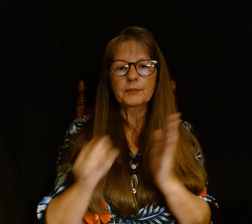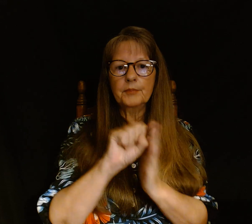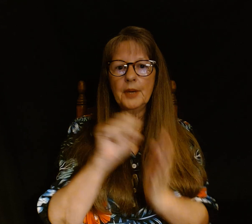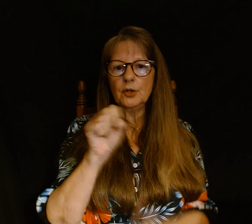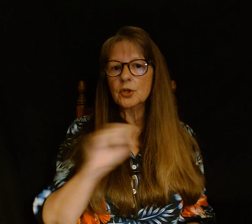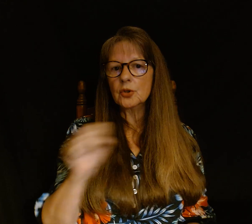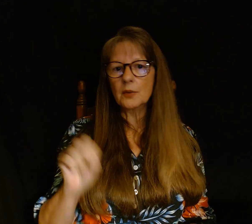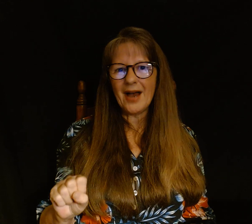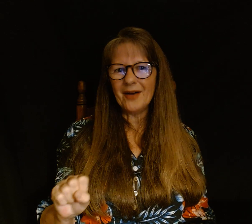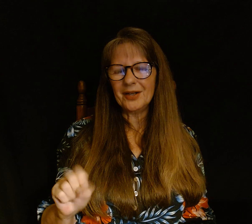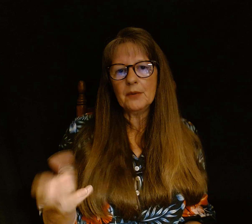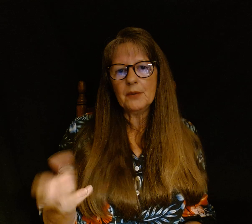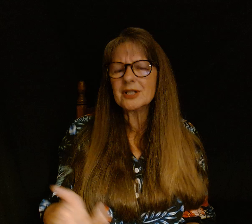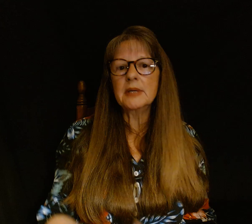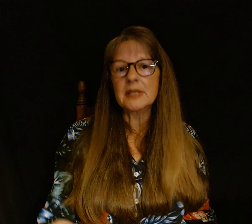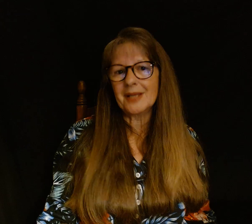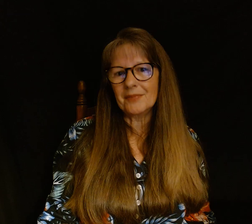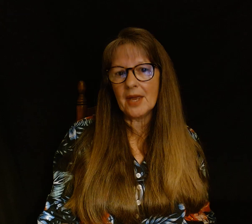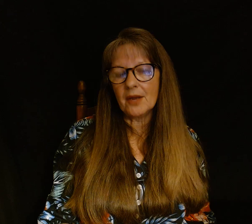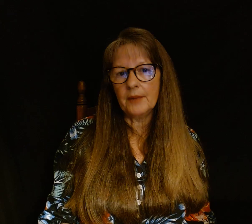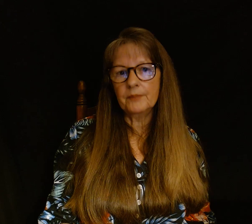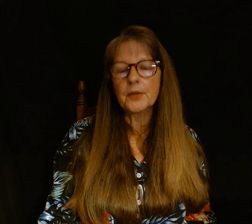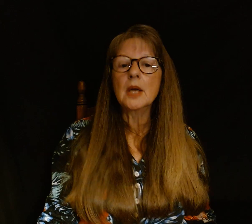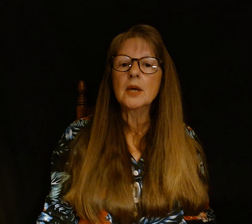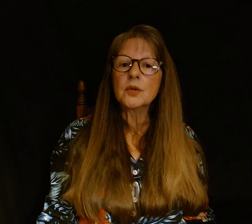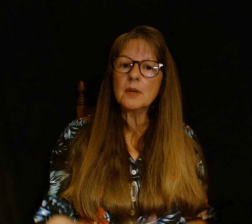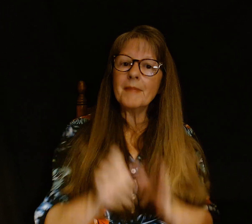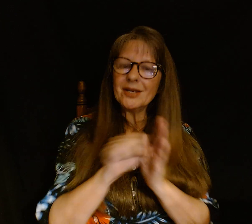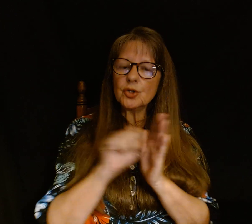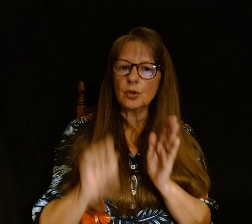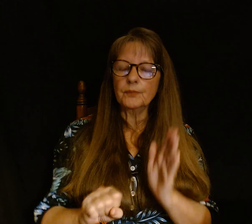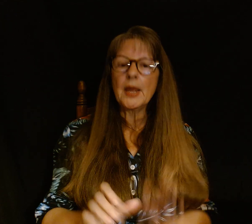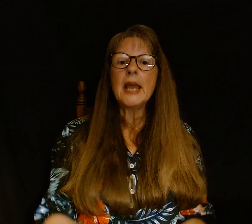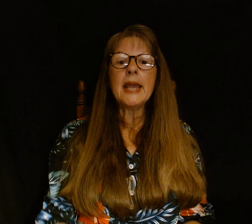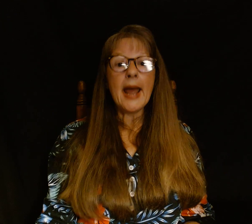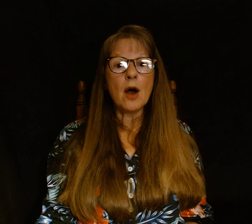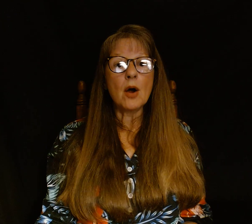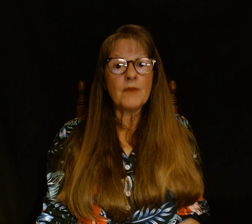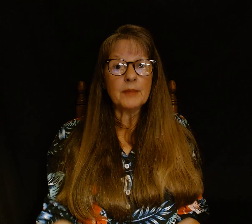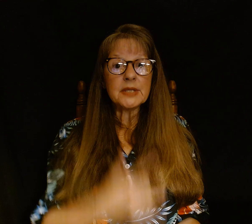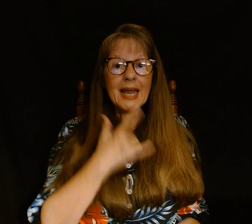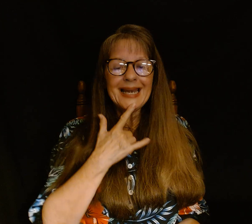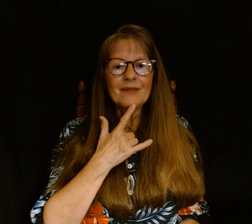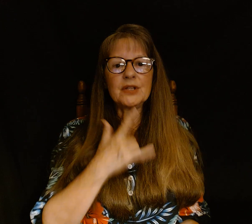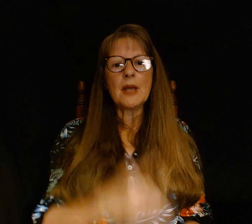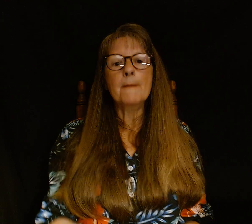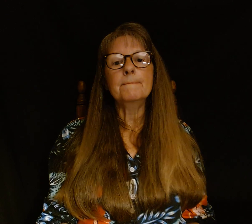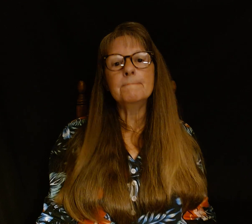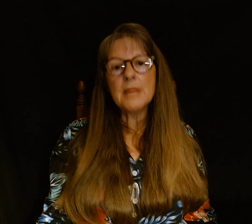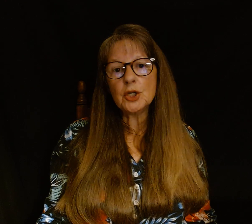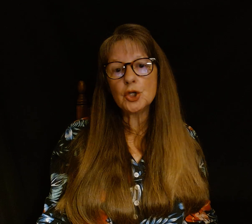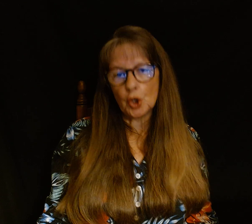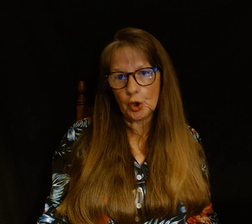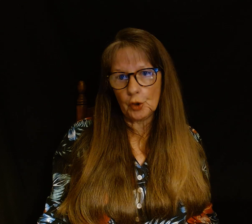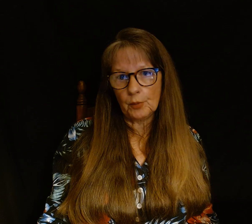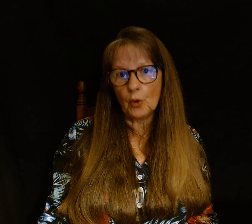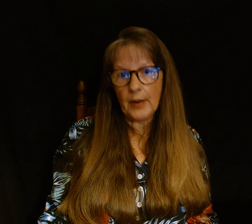but you can do it without it, and it would still mean the same thing, right? Semester. Now, if it's midterm